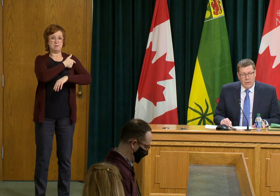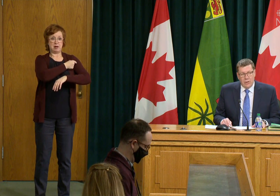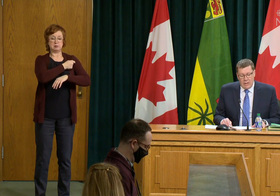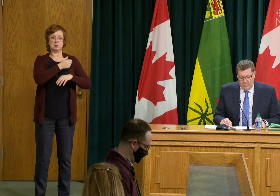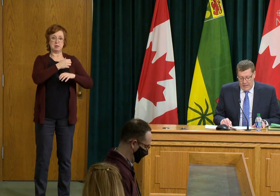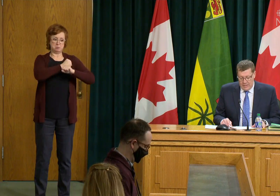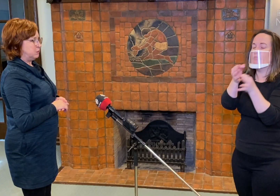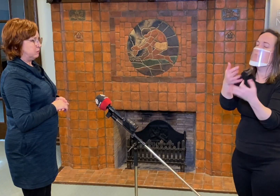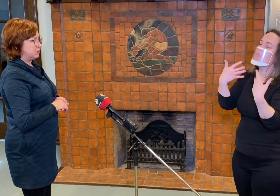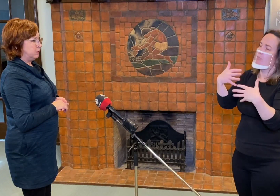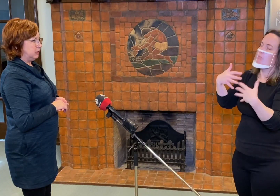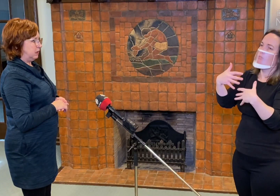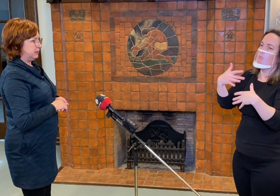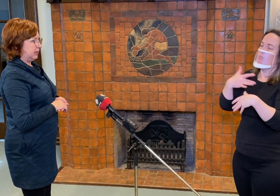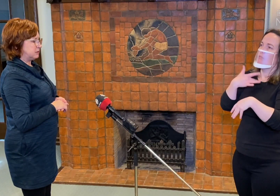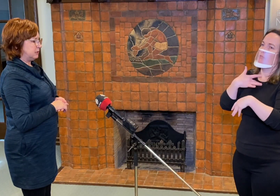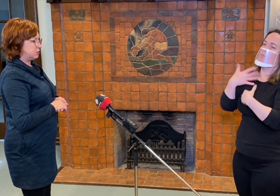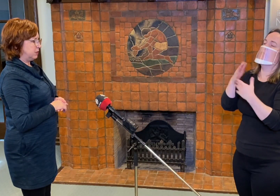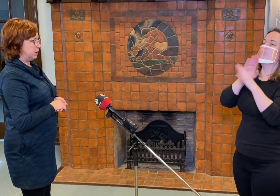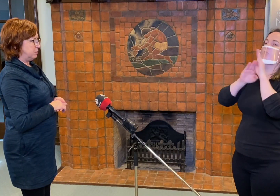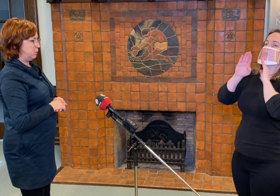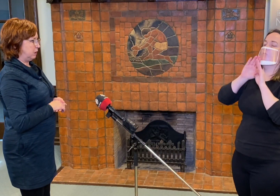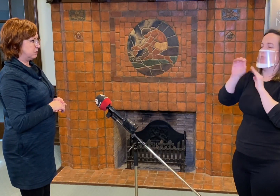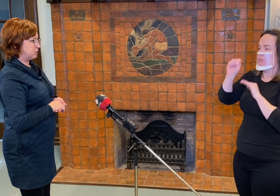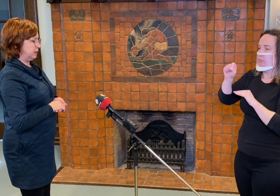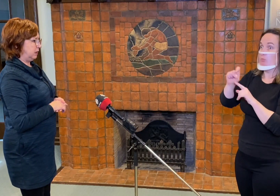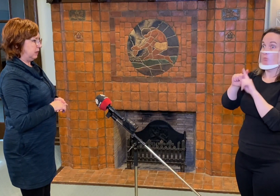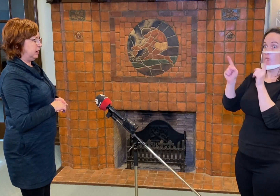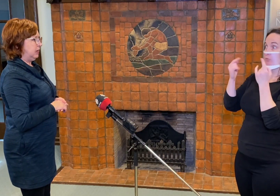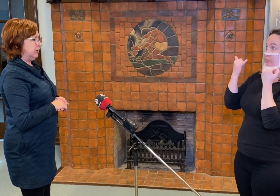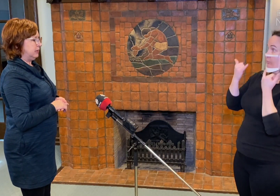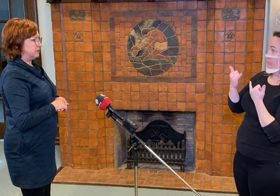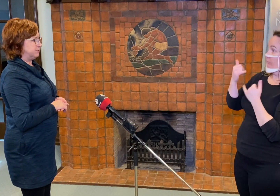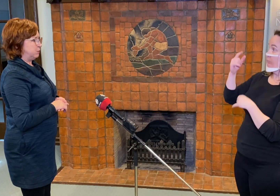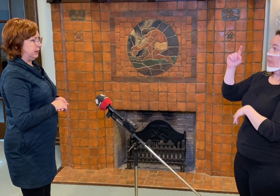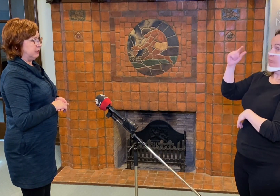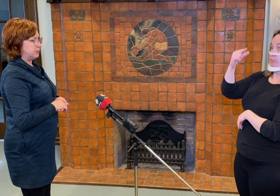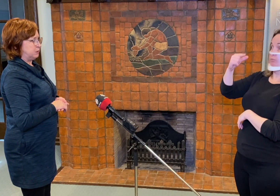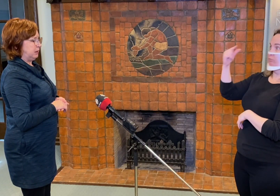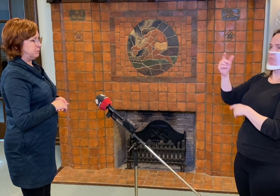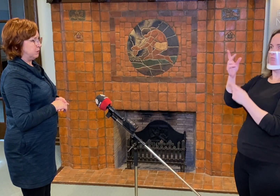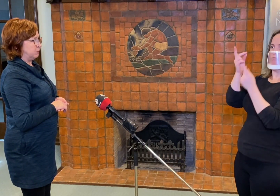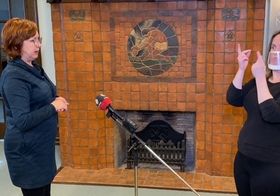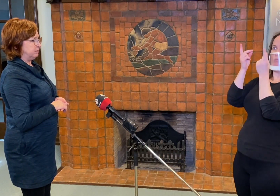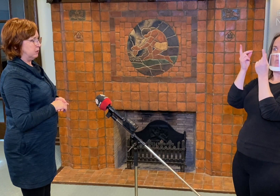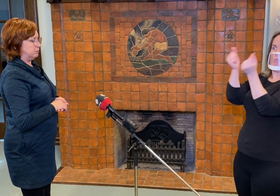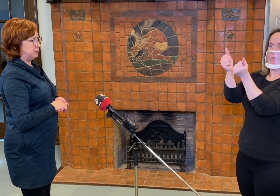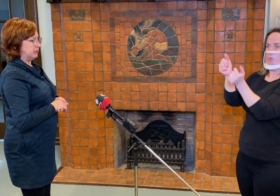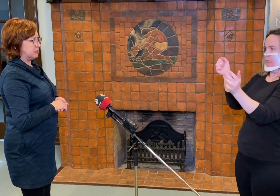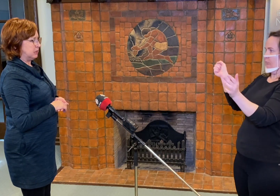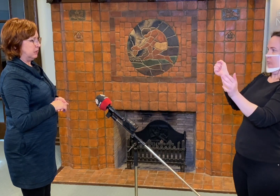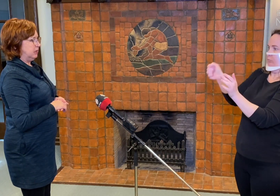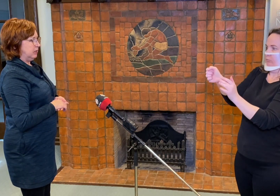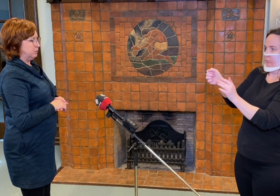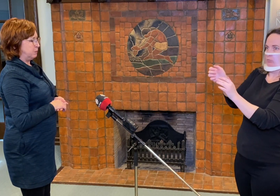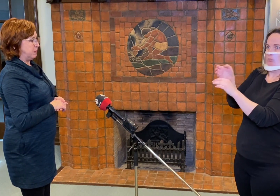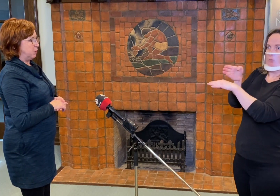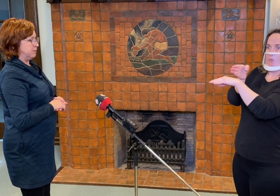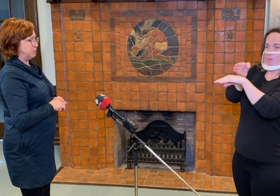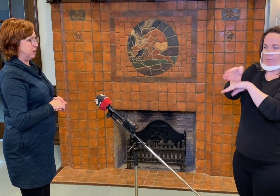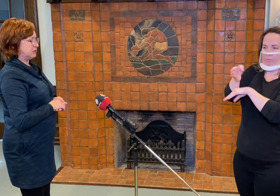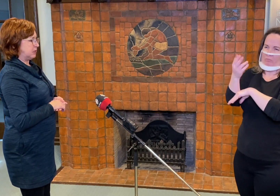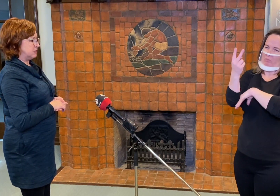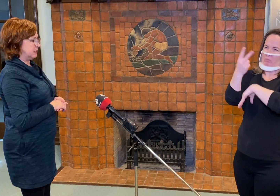English. Spicer says getting this crucial information early in the pandemic reduced a large amount of stress and